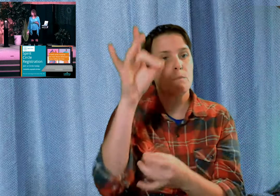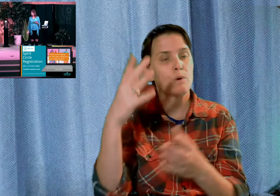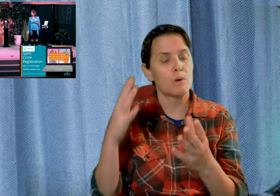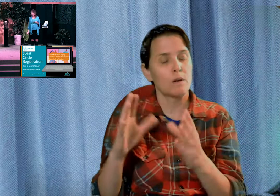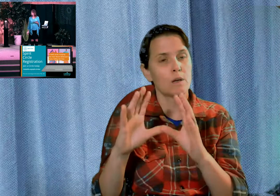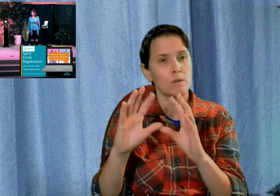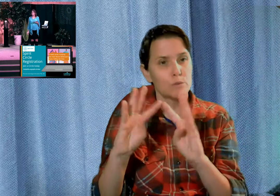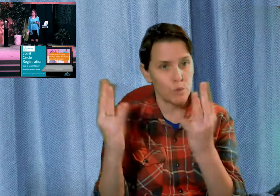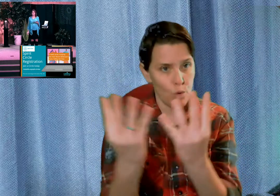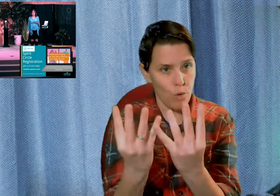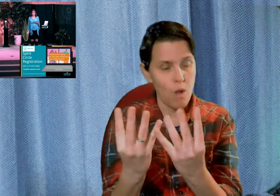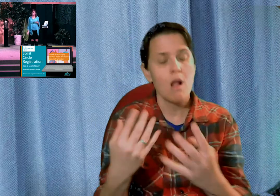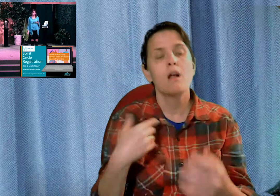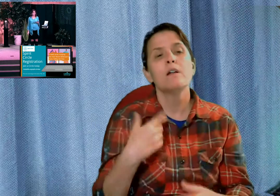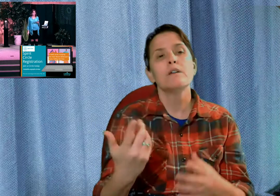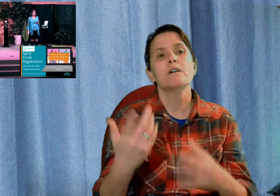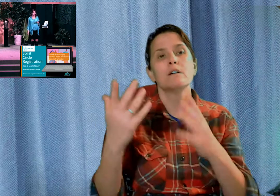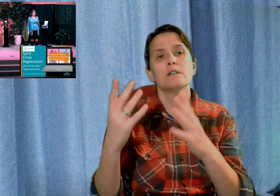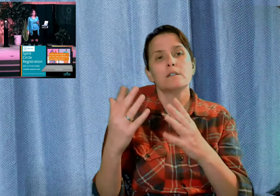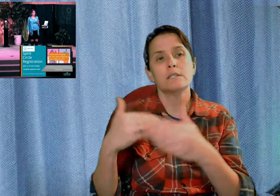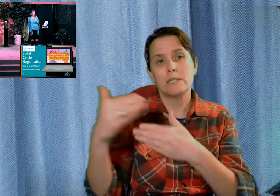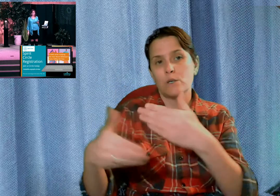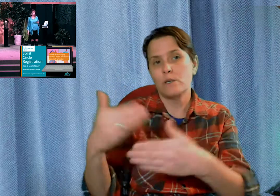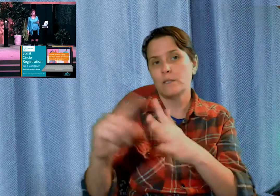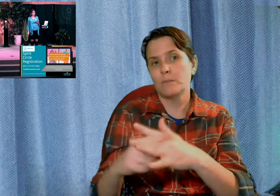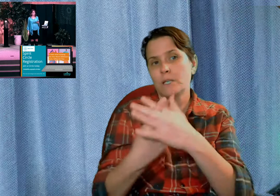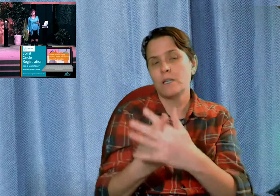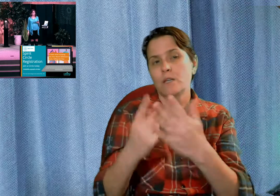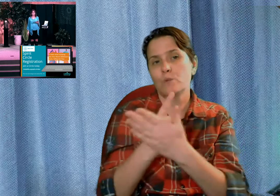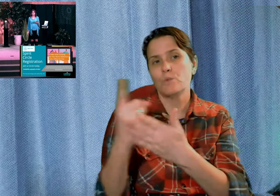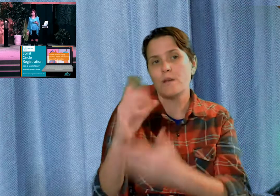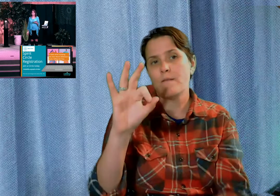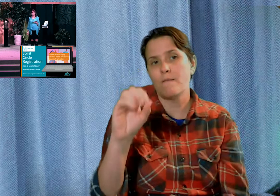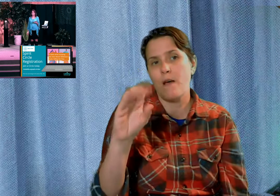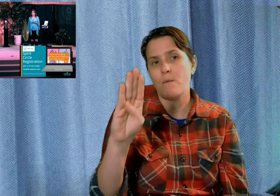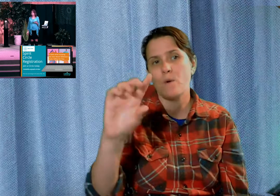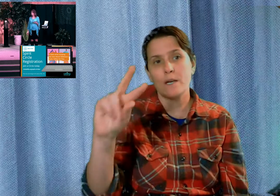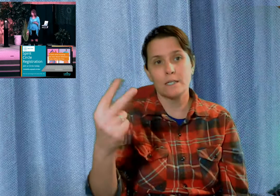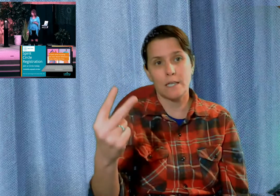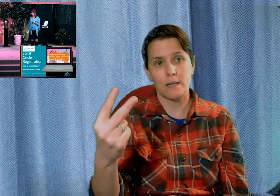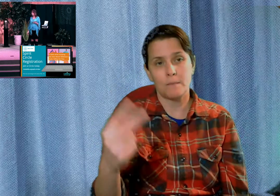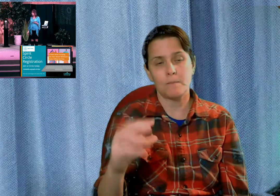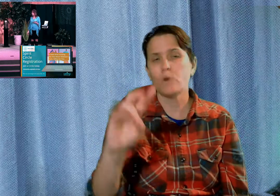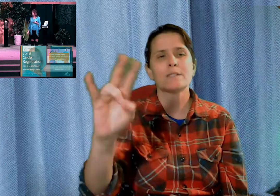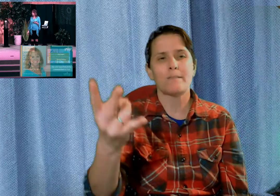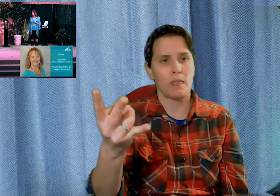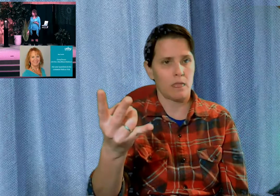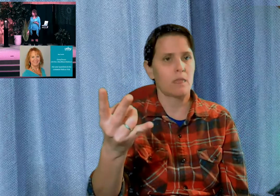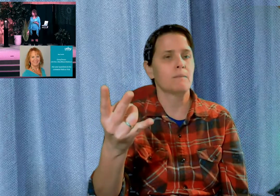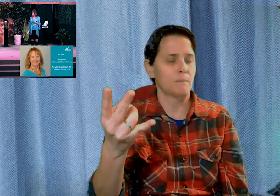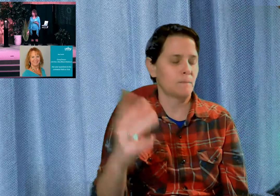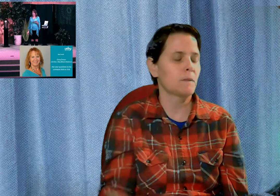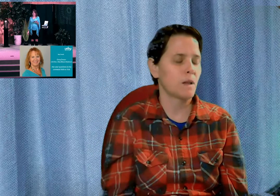and the series begins the week of February 7th. So we are going to be going deeper, so please stick